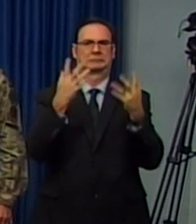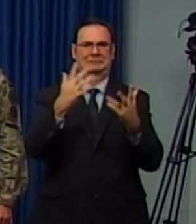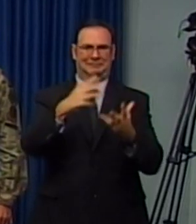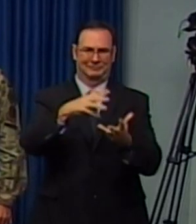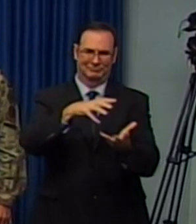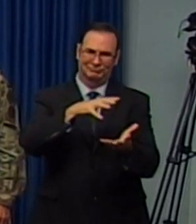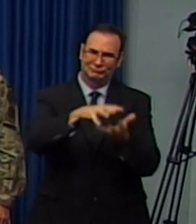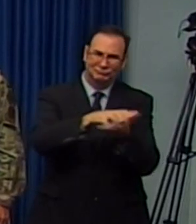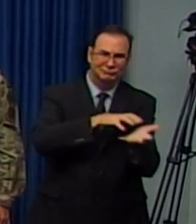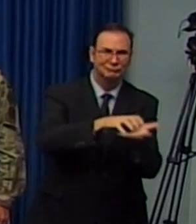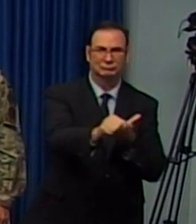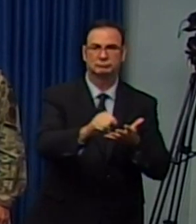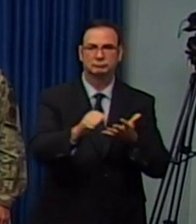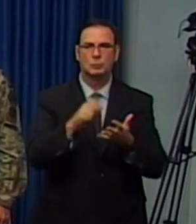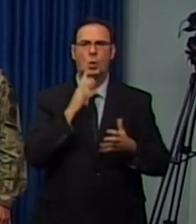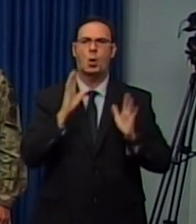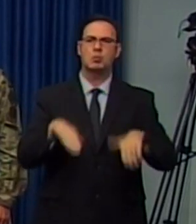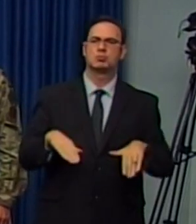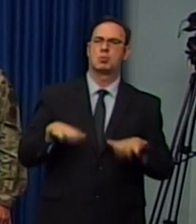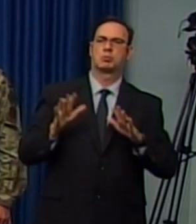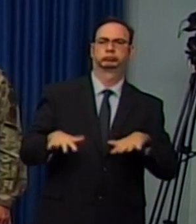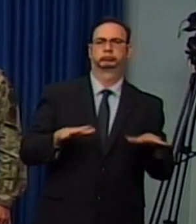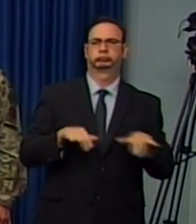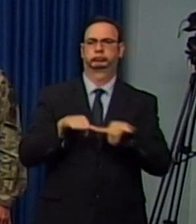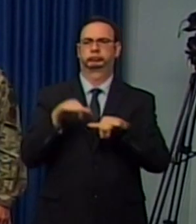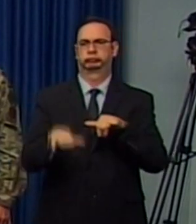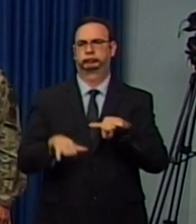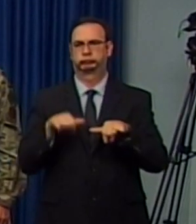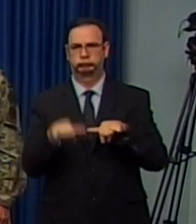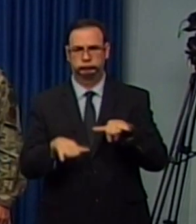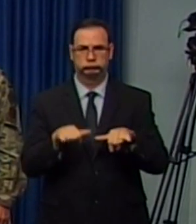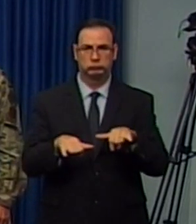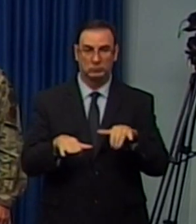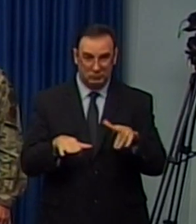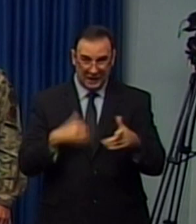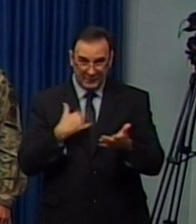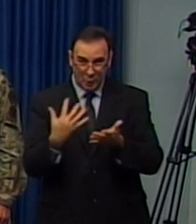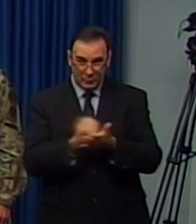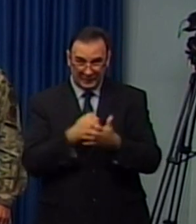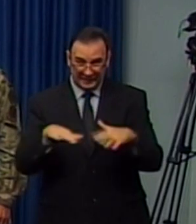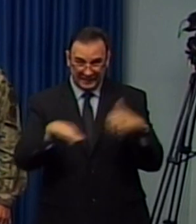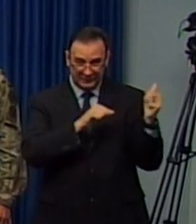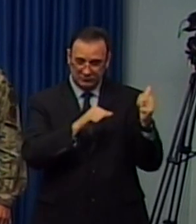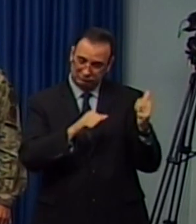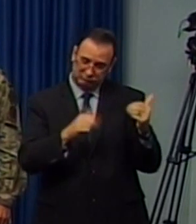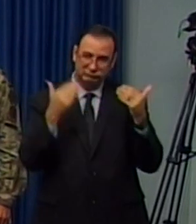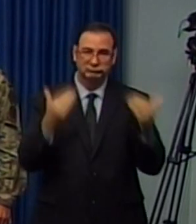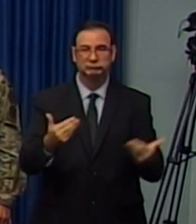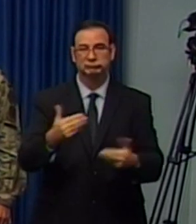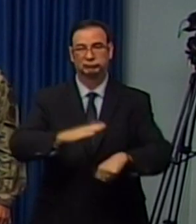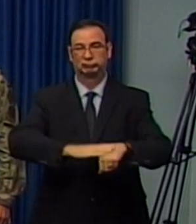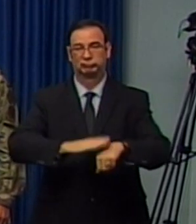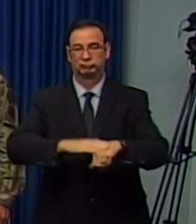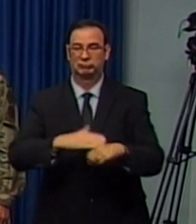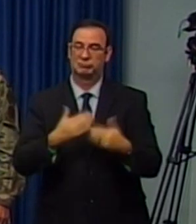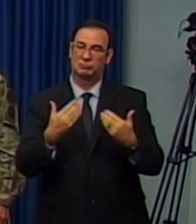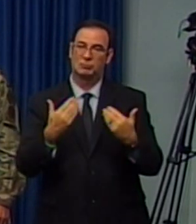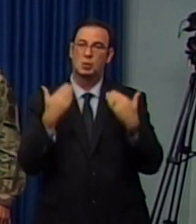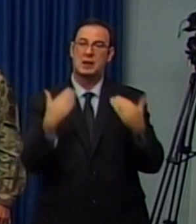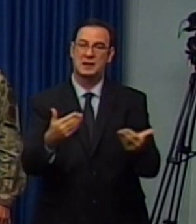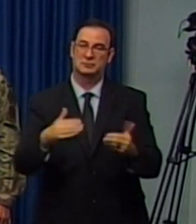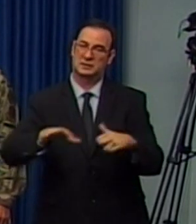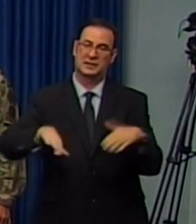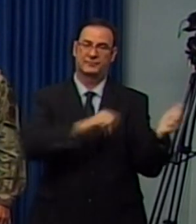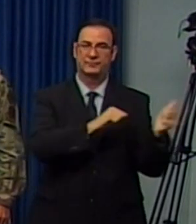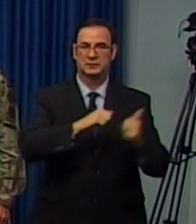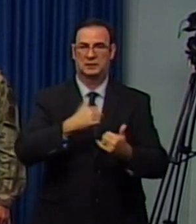by staying behind when you have a chance to get out. And you still do have time to prepare yourself and to